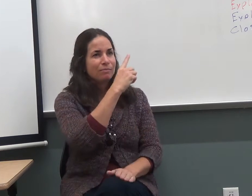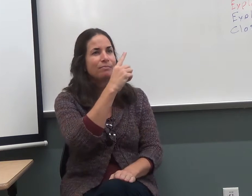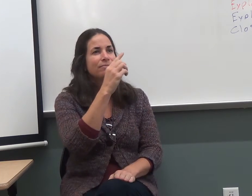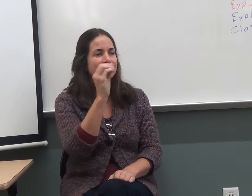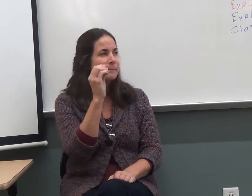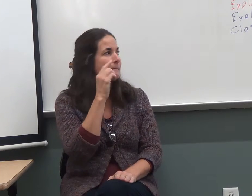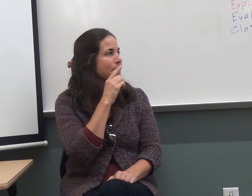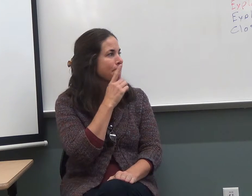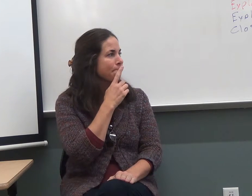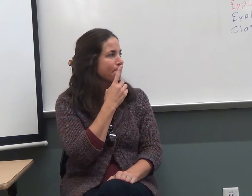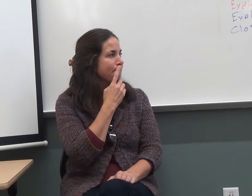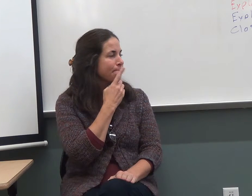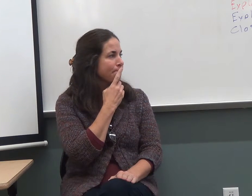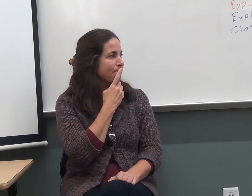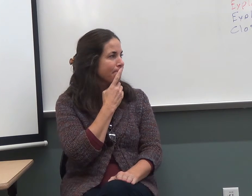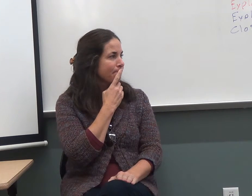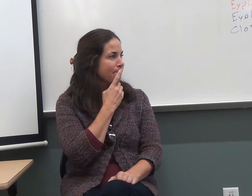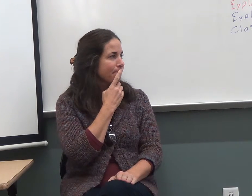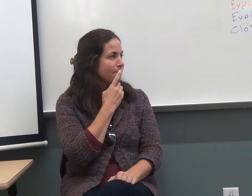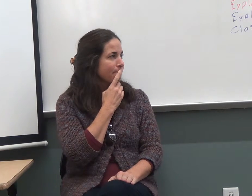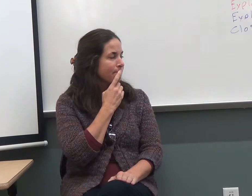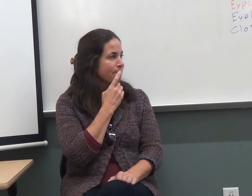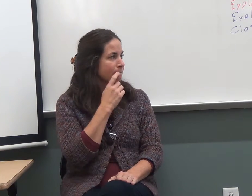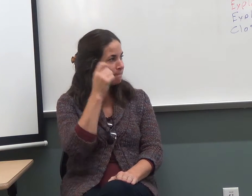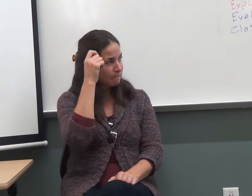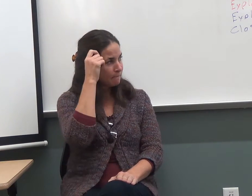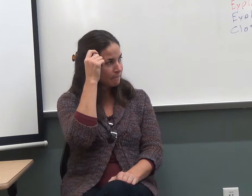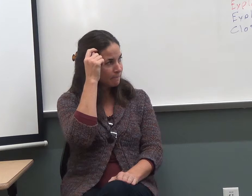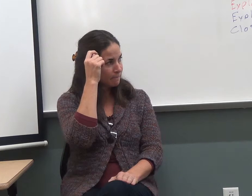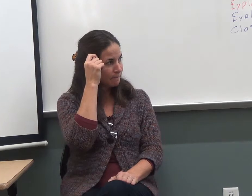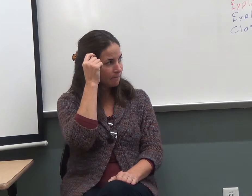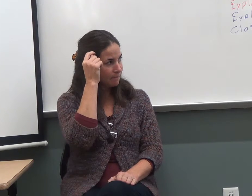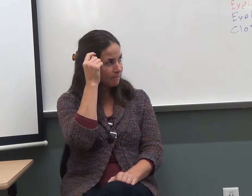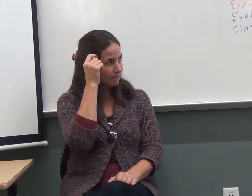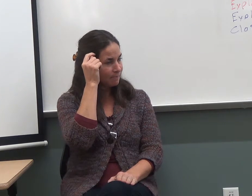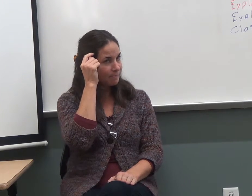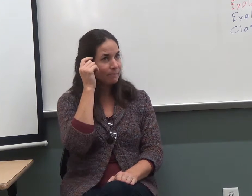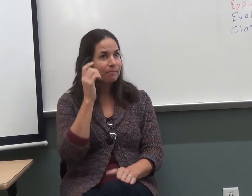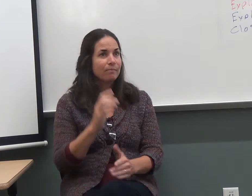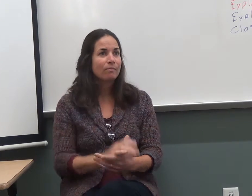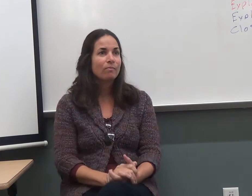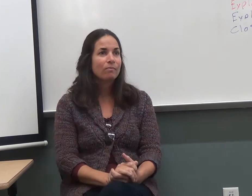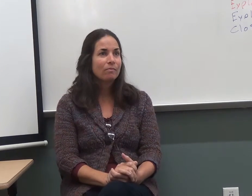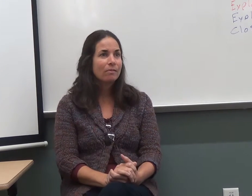of paper. So you have that, okay? Now let me show you. The state of New York needs more sunshine.